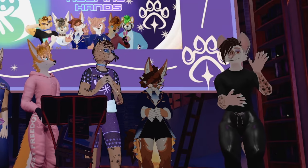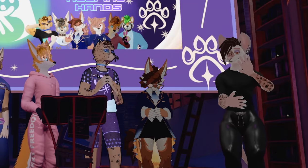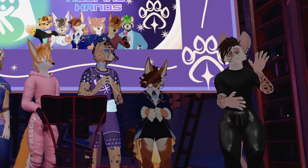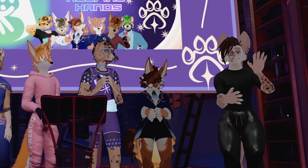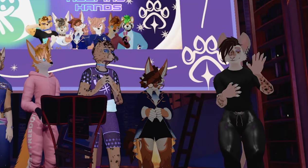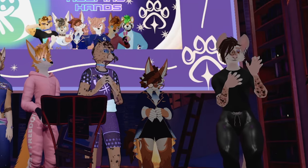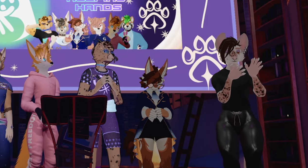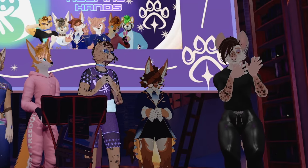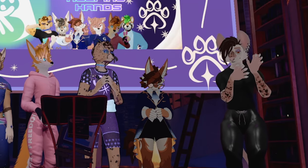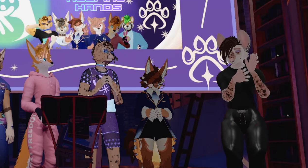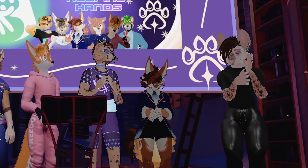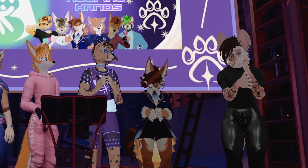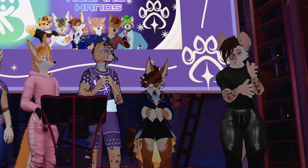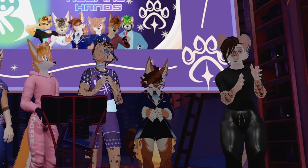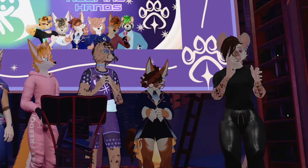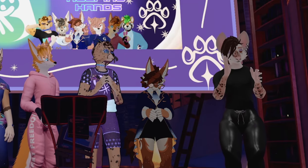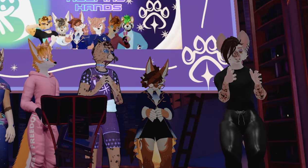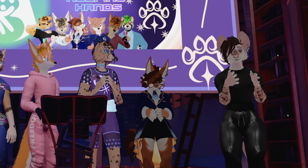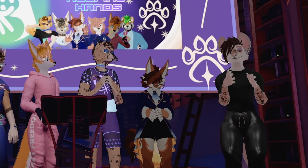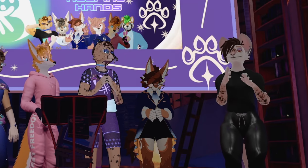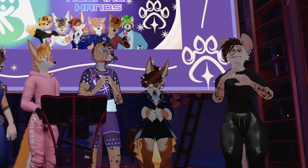It's just more important you don't go back and forth.